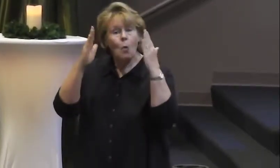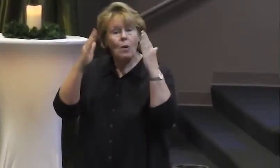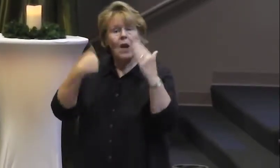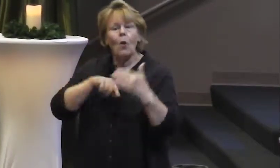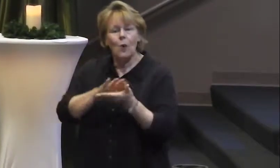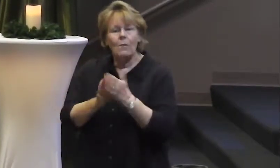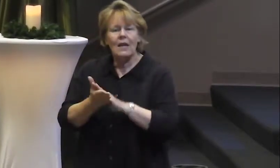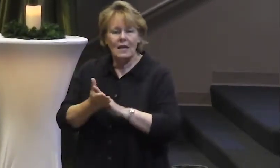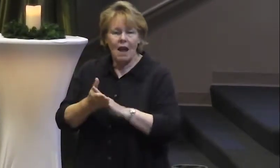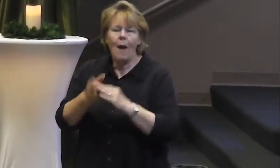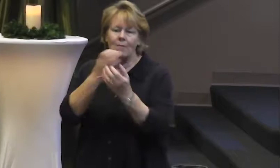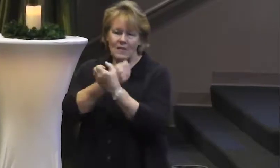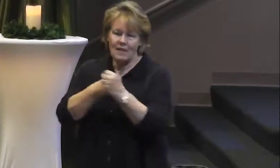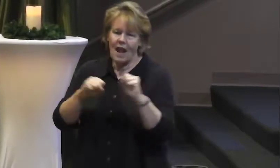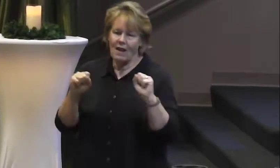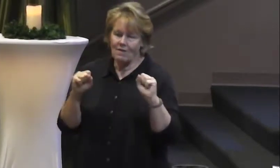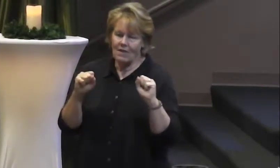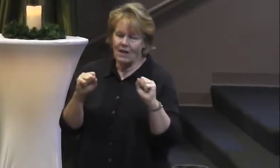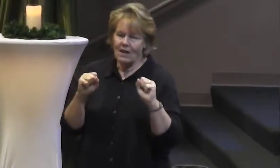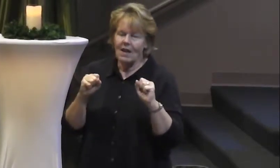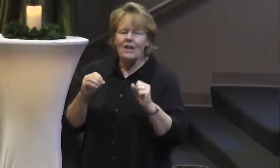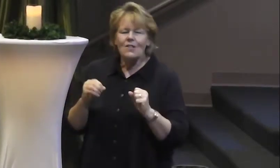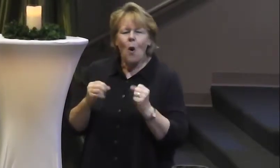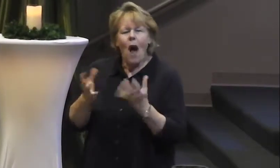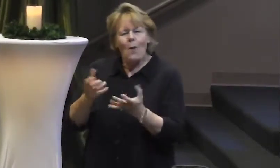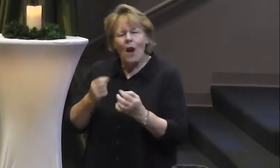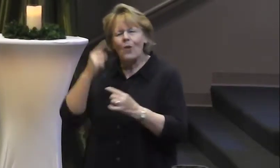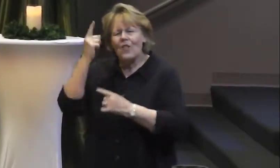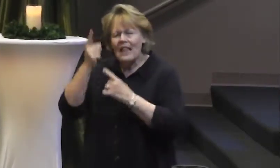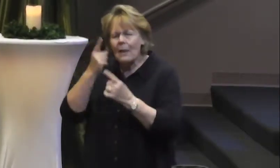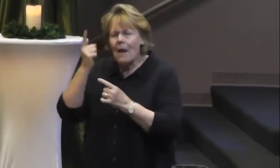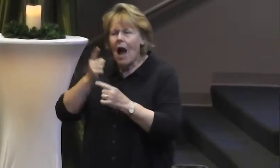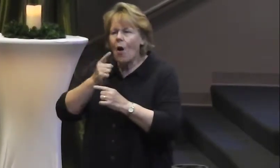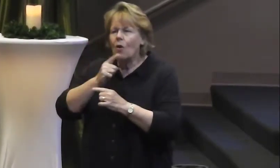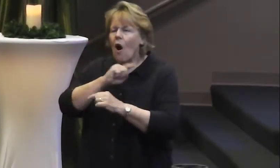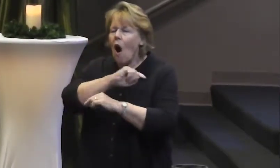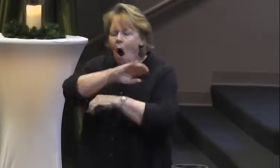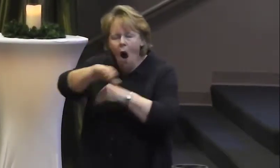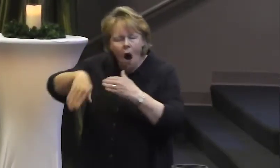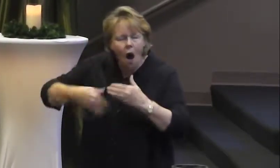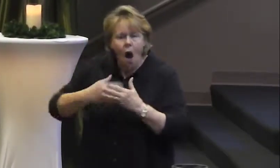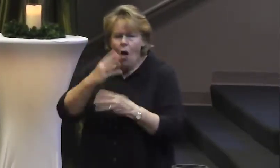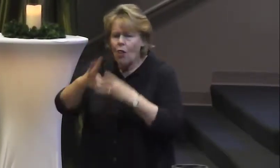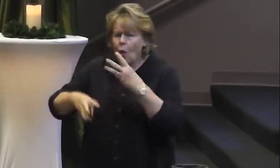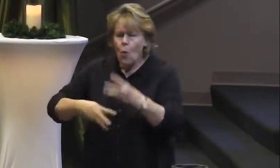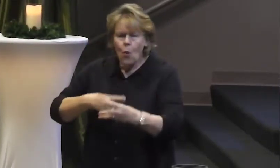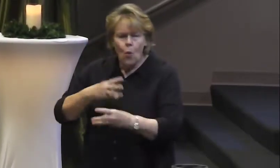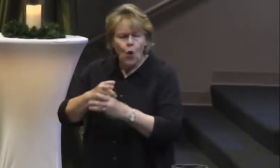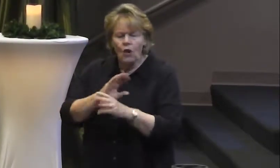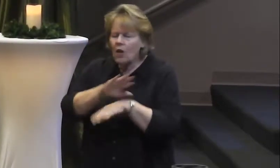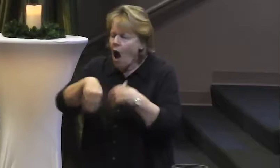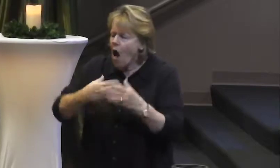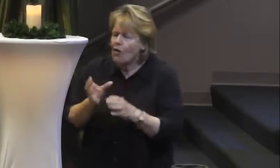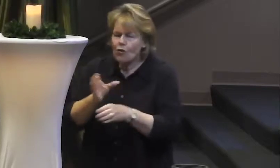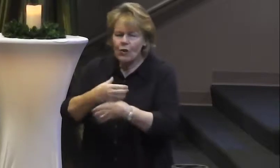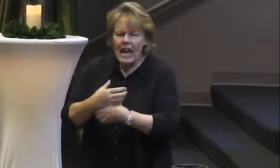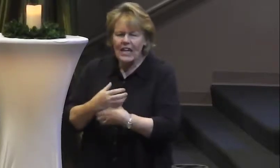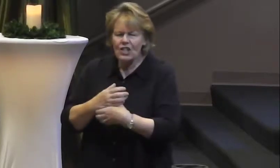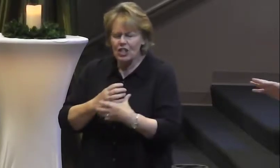Here's what I can think about. That the whole creation groans and we with it. The whole creation groans and we with it. Why? Because all the goodness